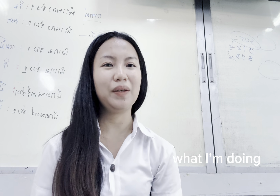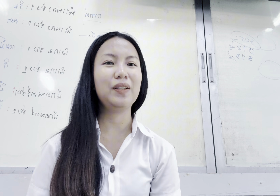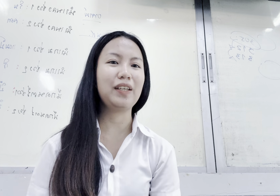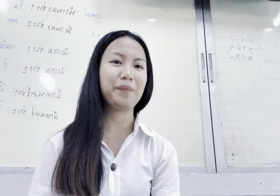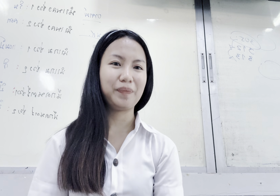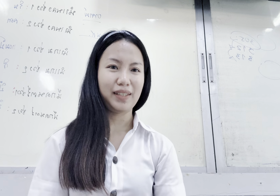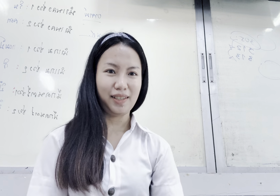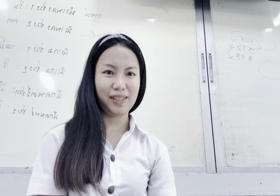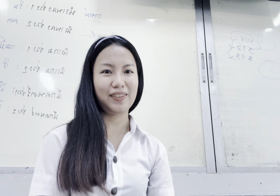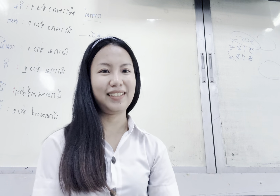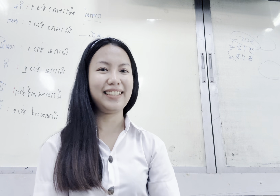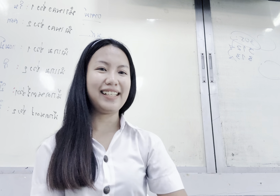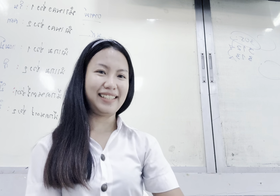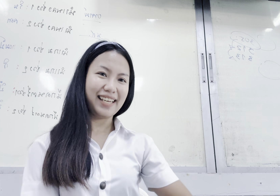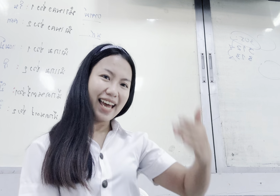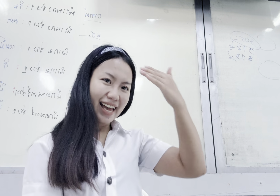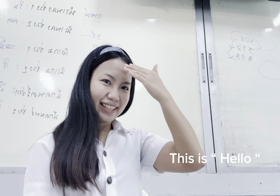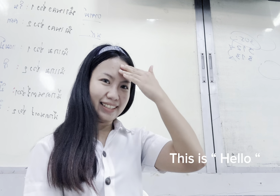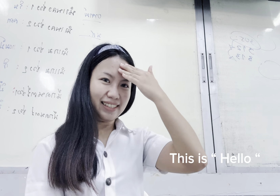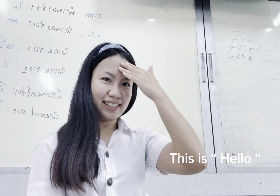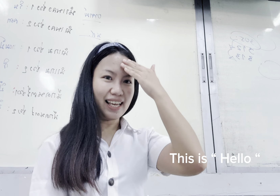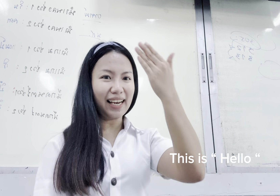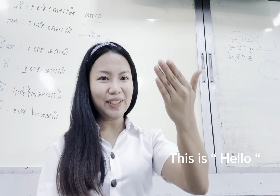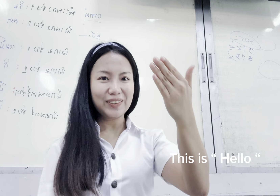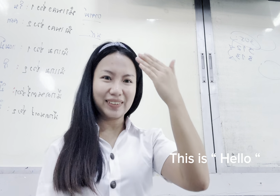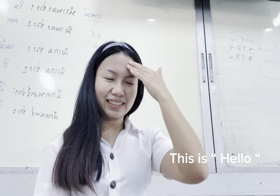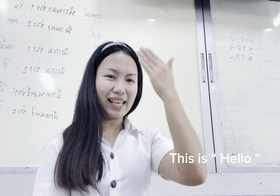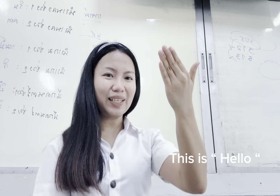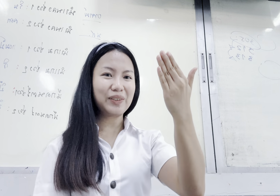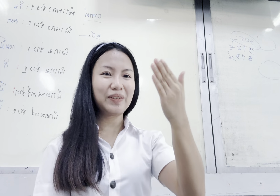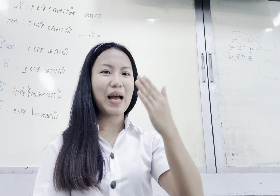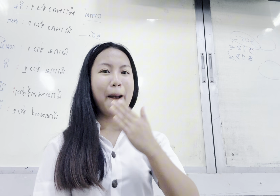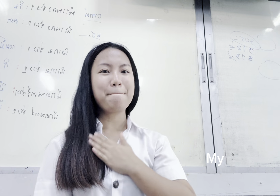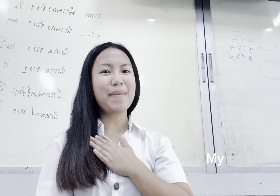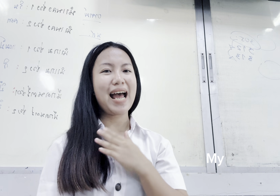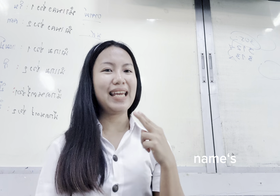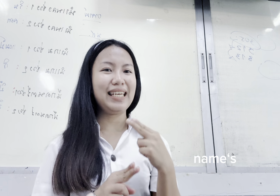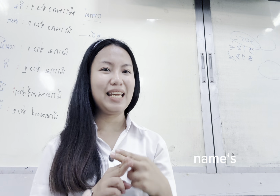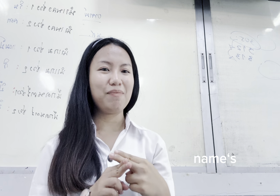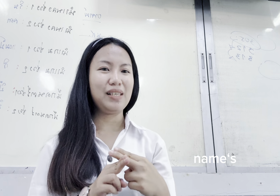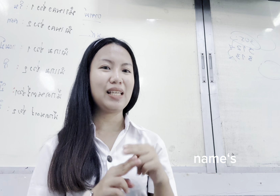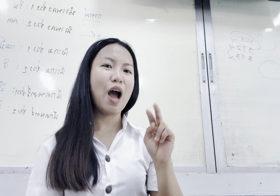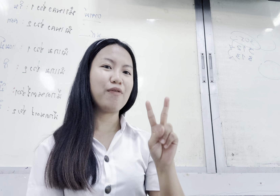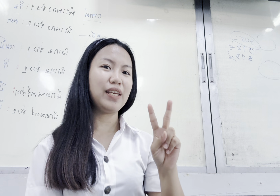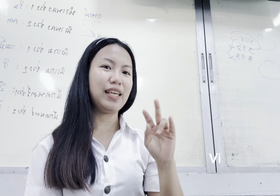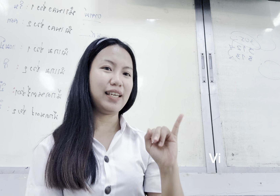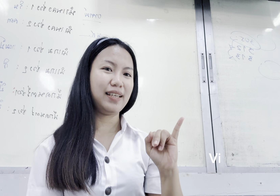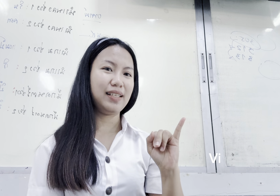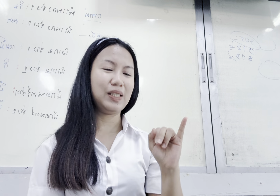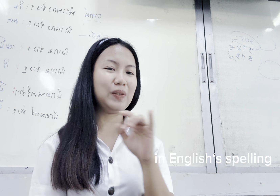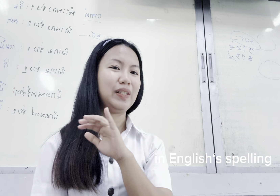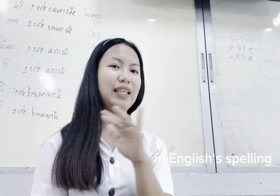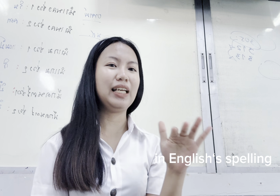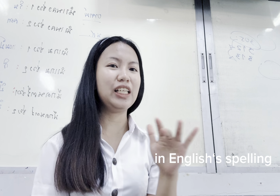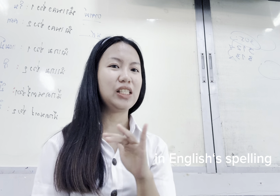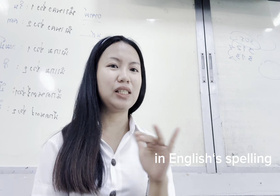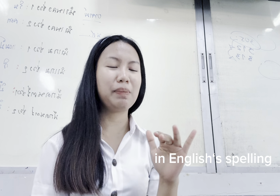Okay, so this is hello, my name is V. So in English spell